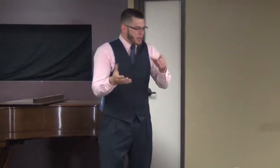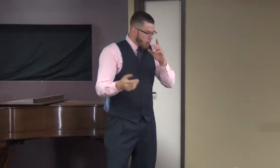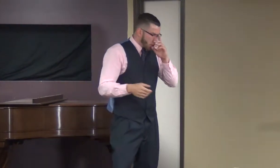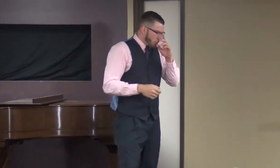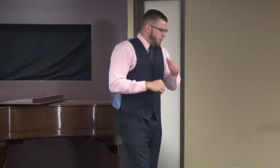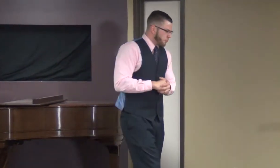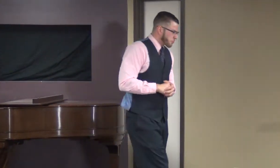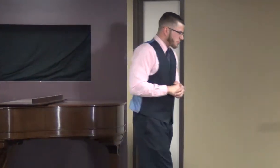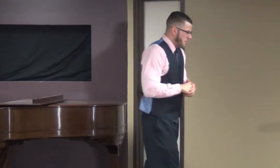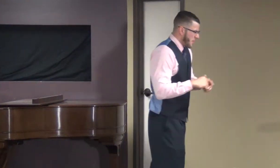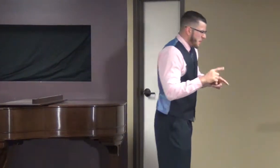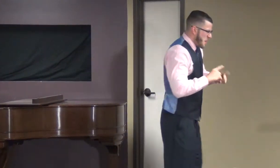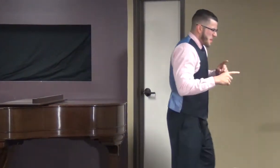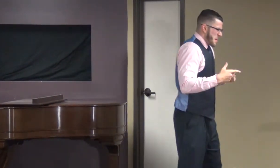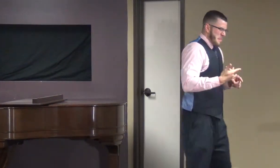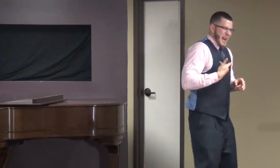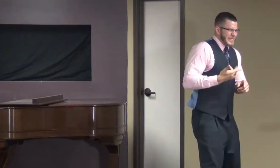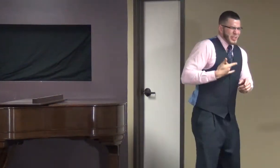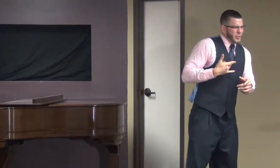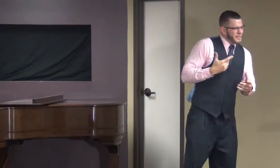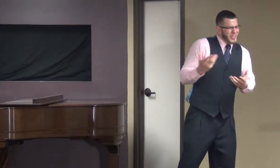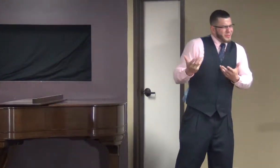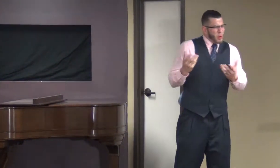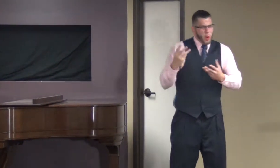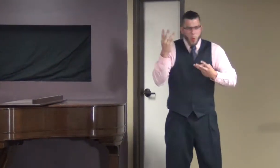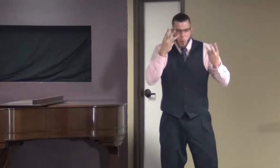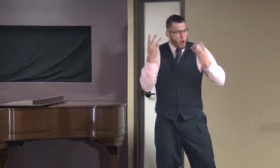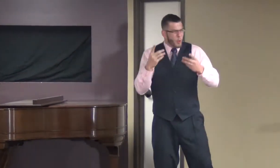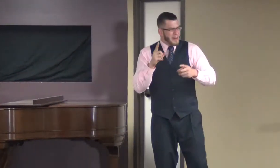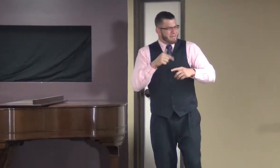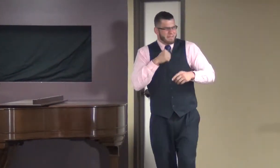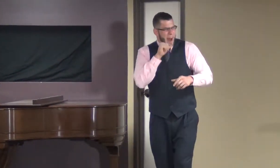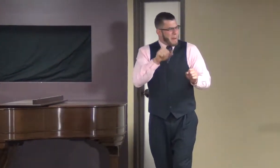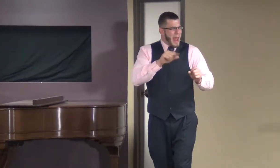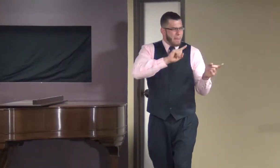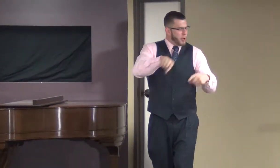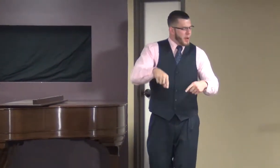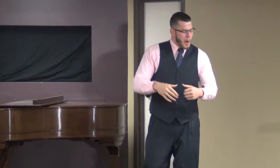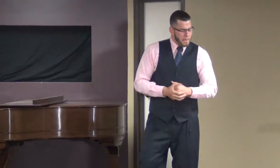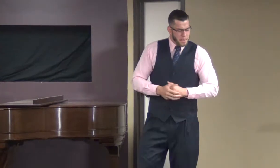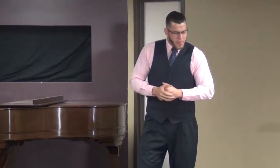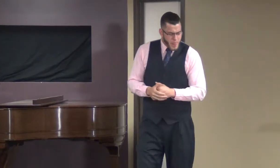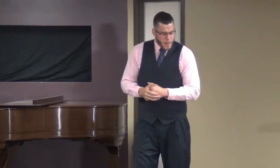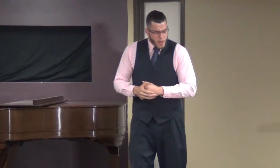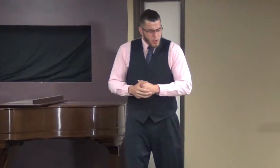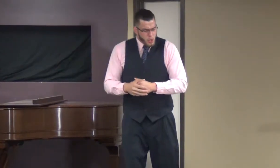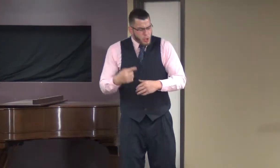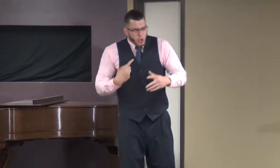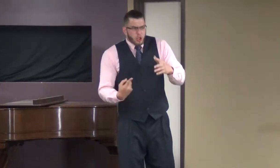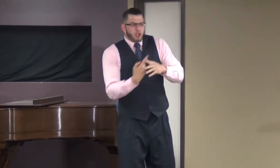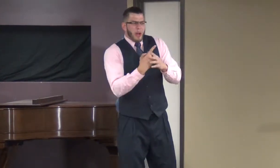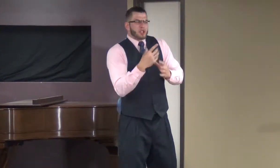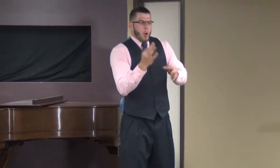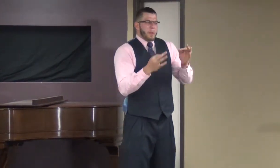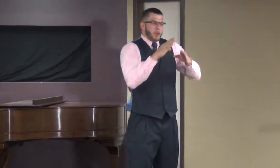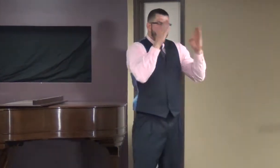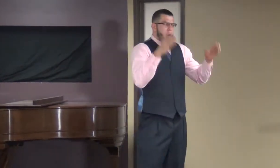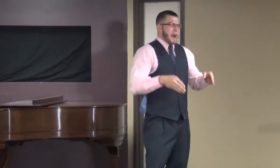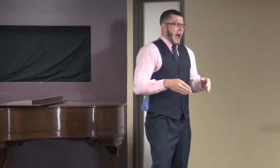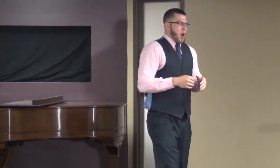do. But I still felt worried I'm not able to come. So I show up at the